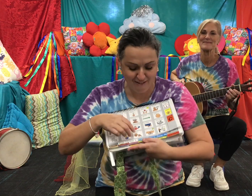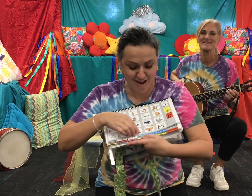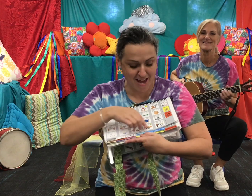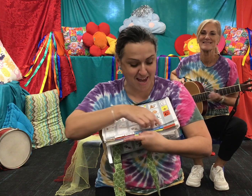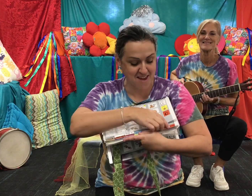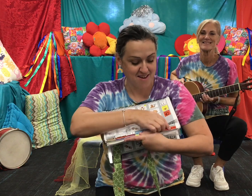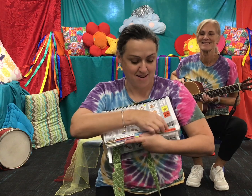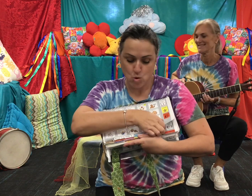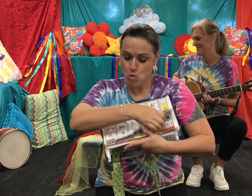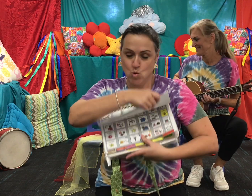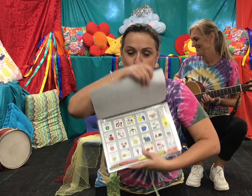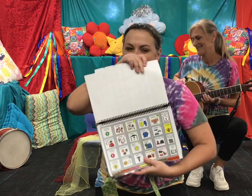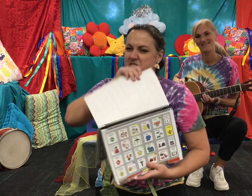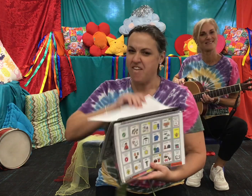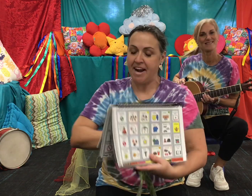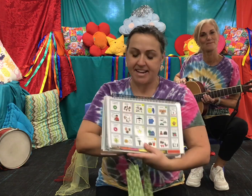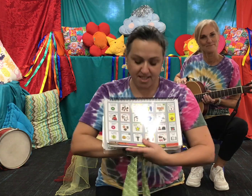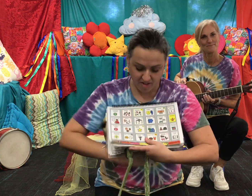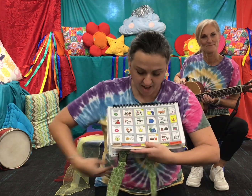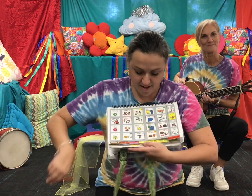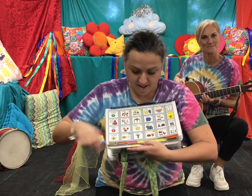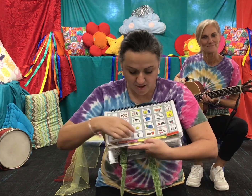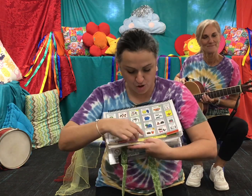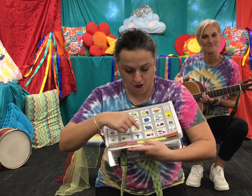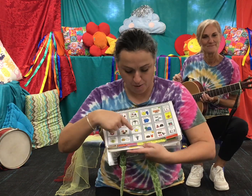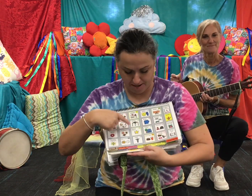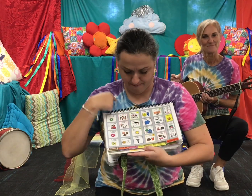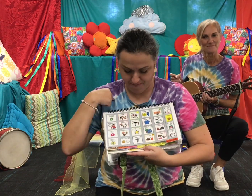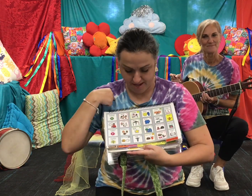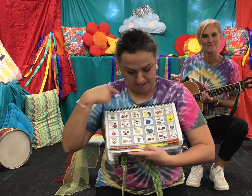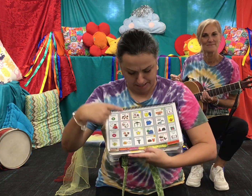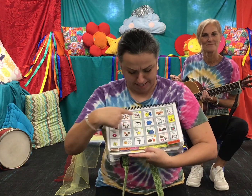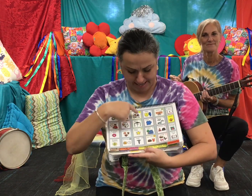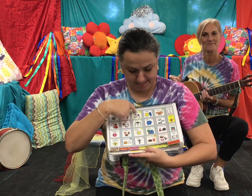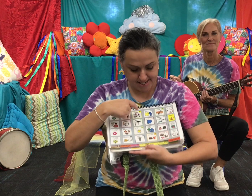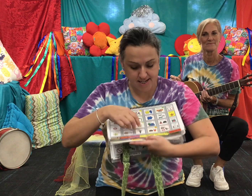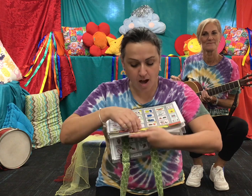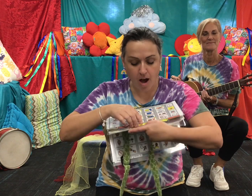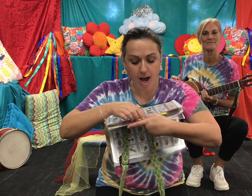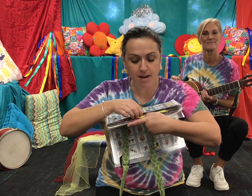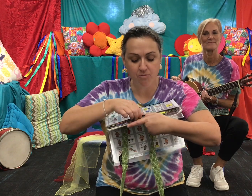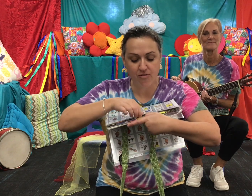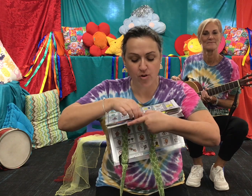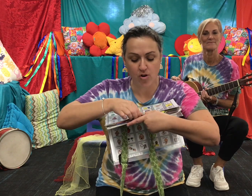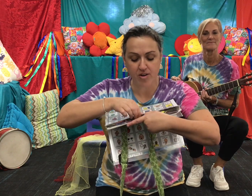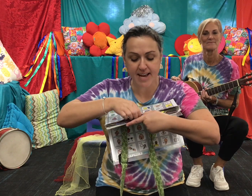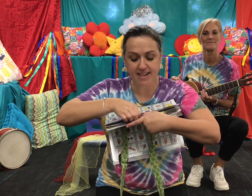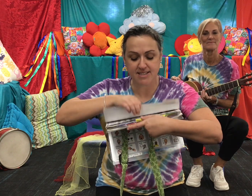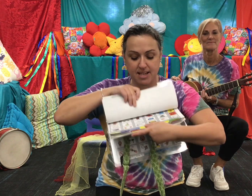activity. Fun activity, you know it. It's time for an